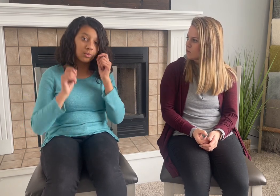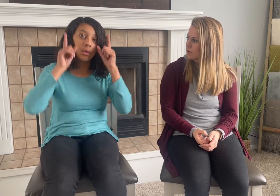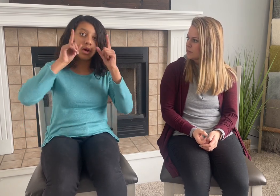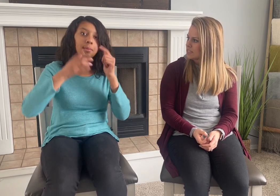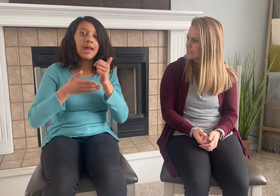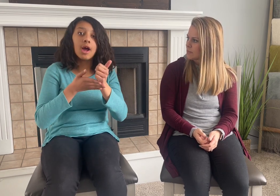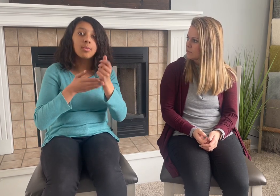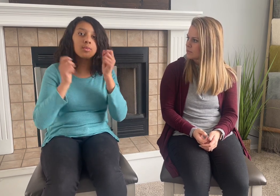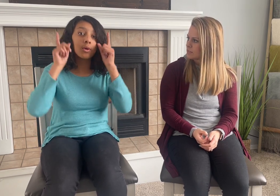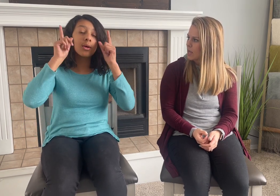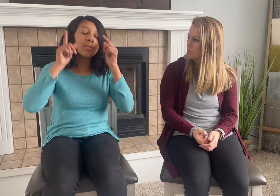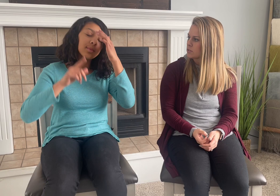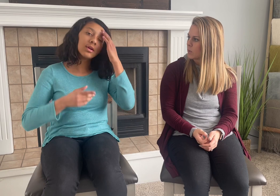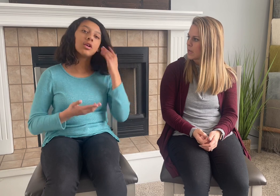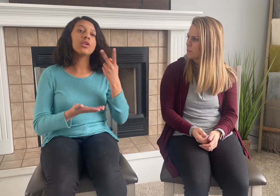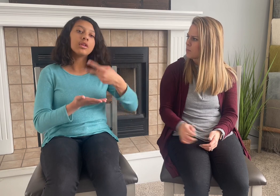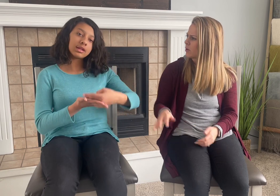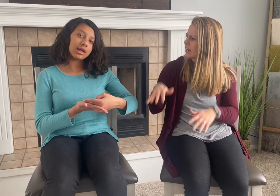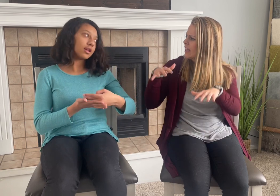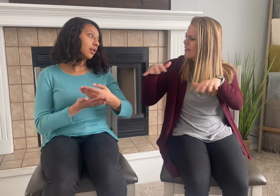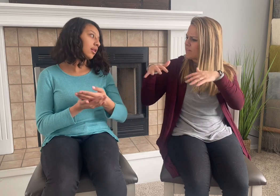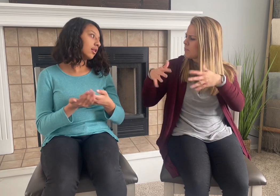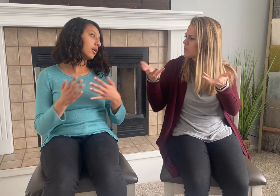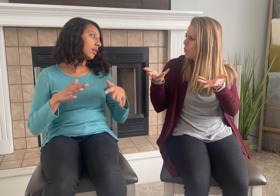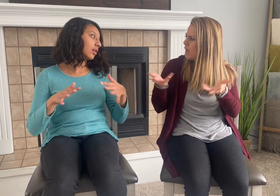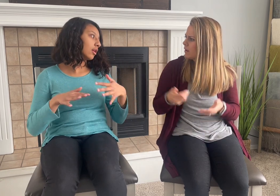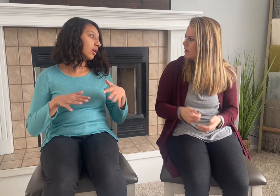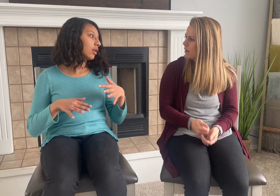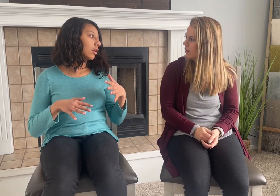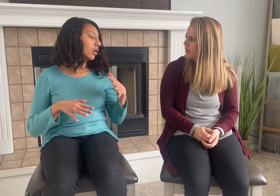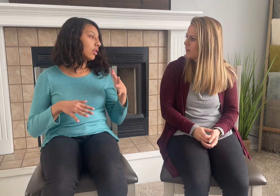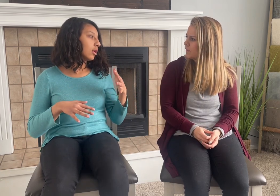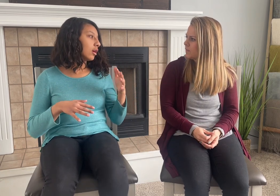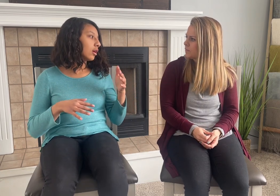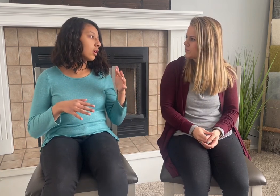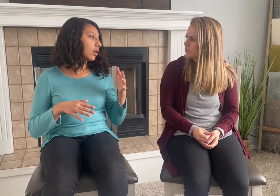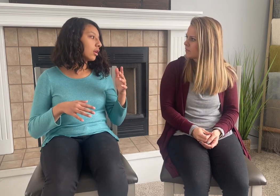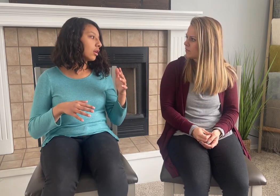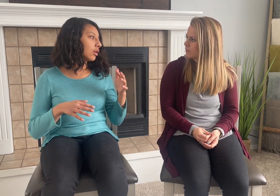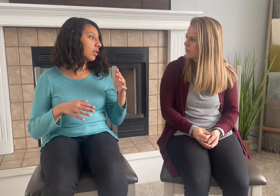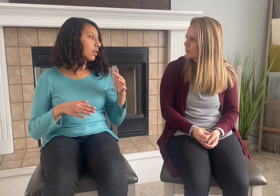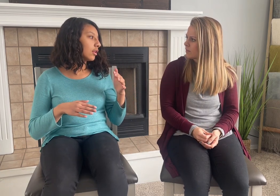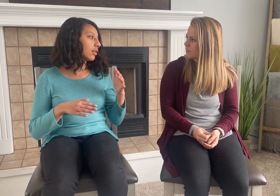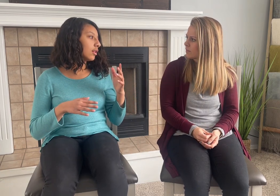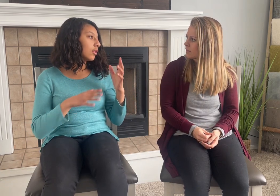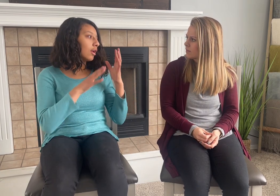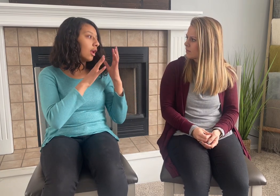when we sleep to help us wake up in the morning. It vibrates what? The bed.